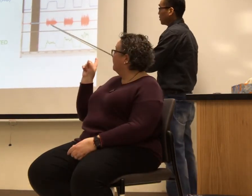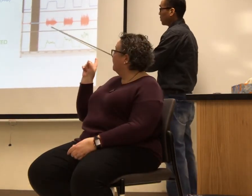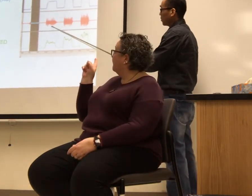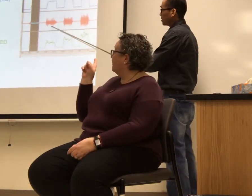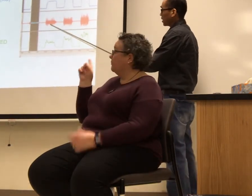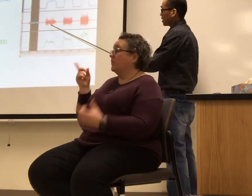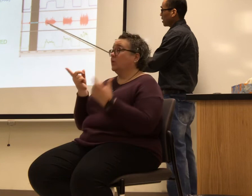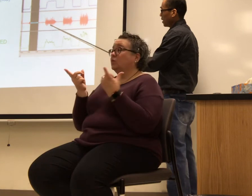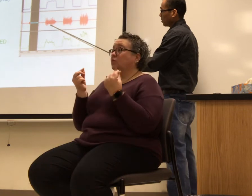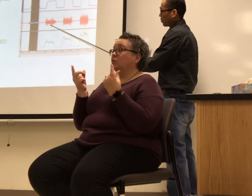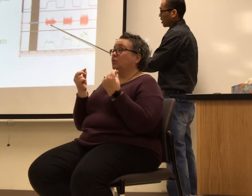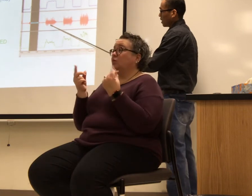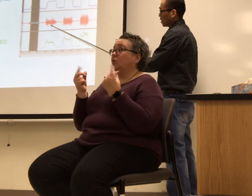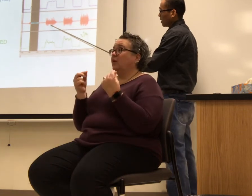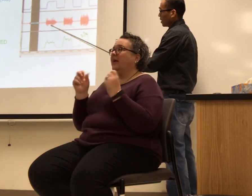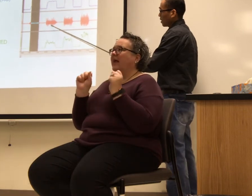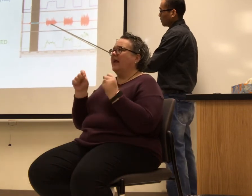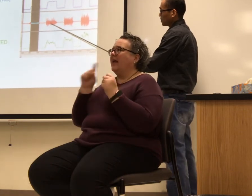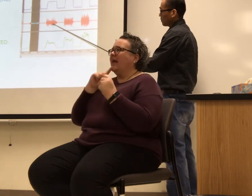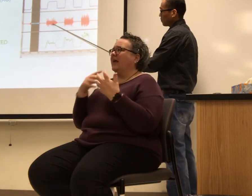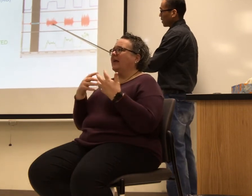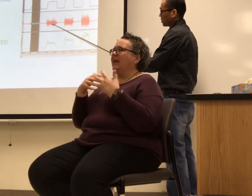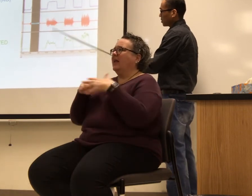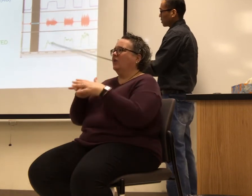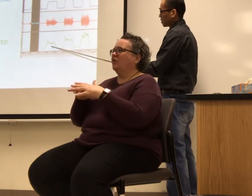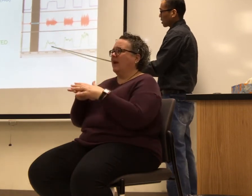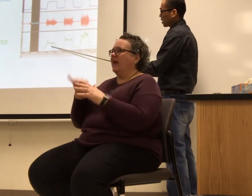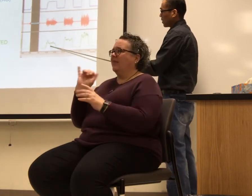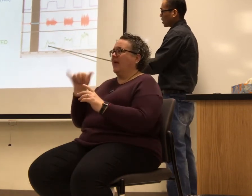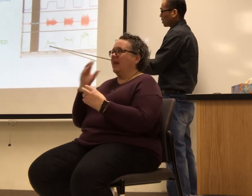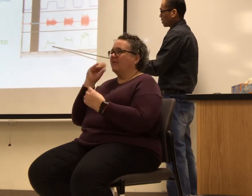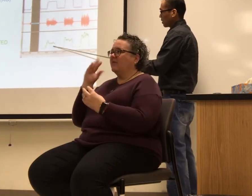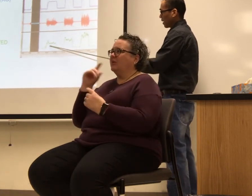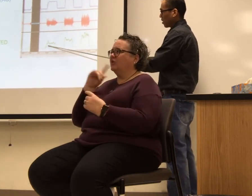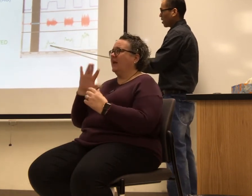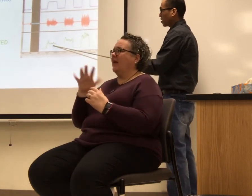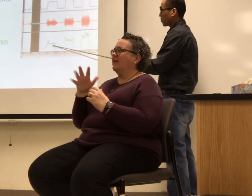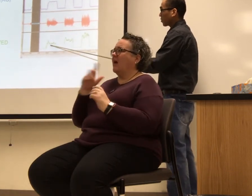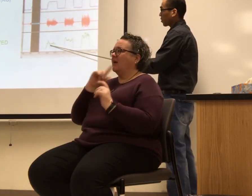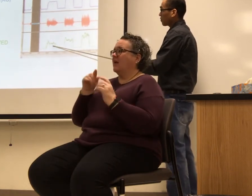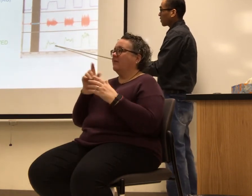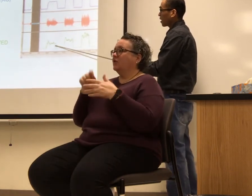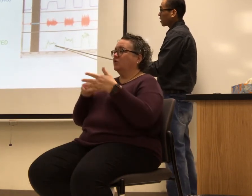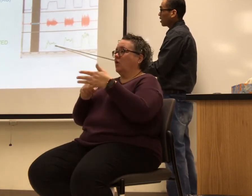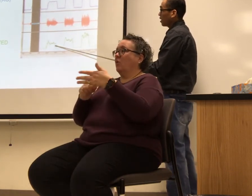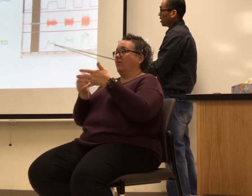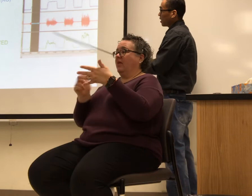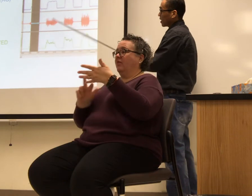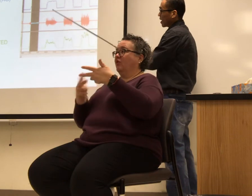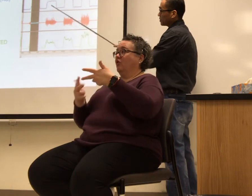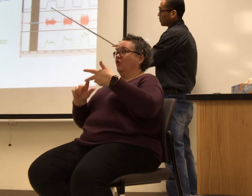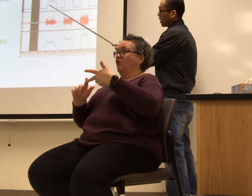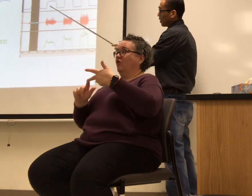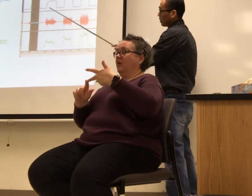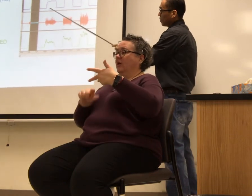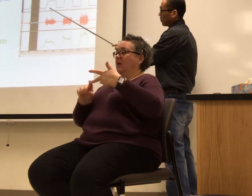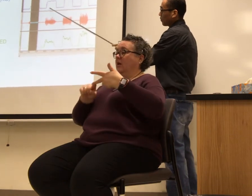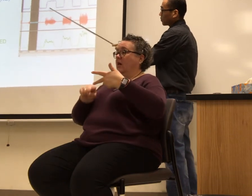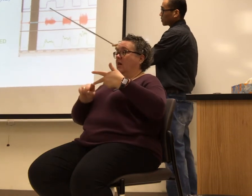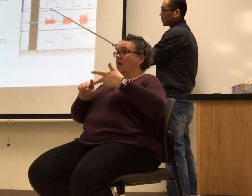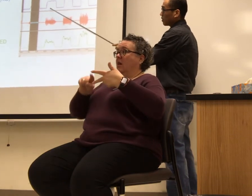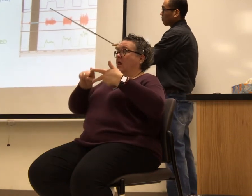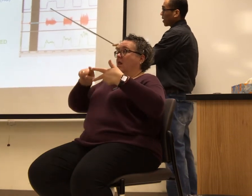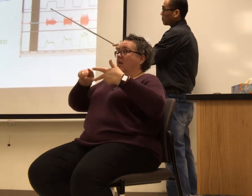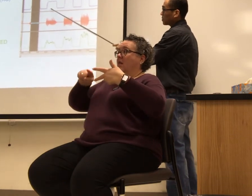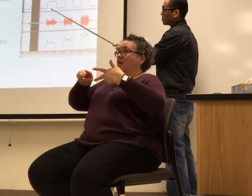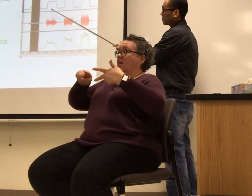what it can do is it can integrate this information and kind of make it the area under the curve thing, and it can estimate the